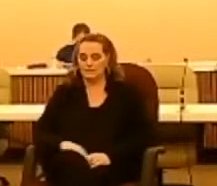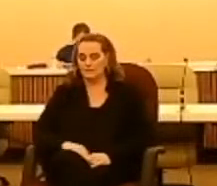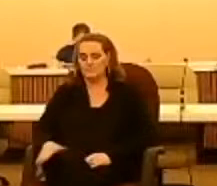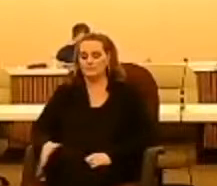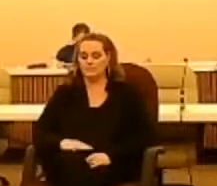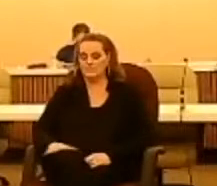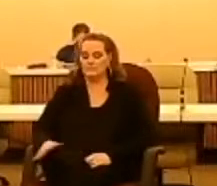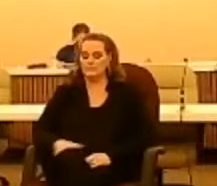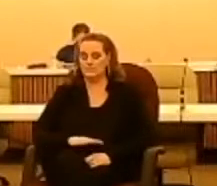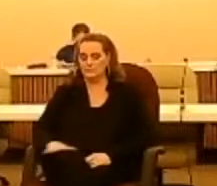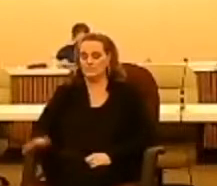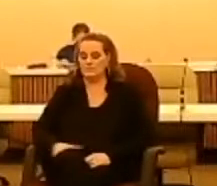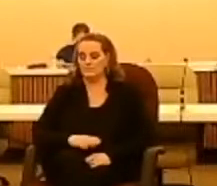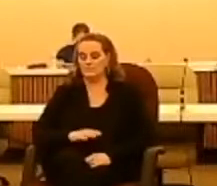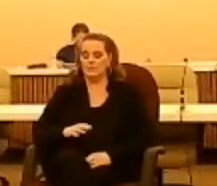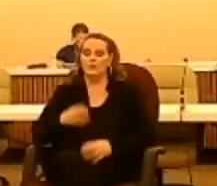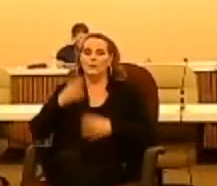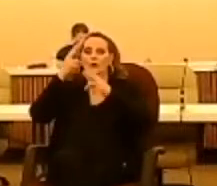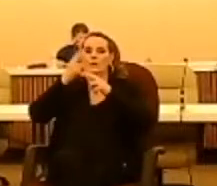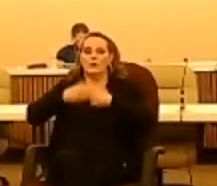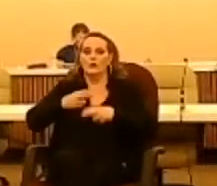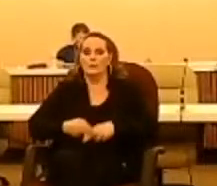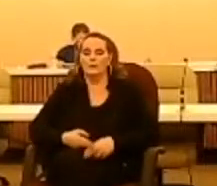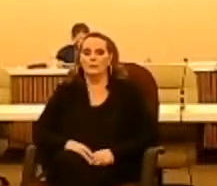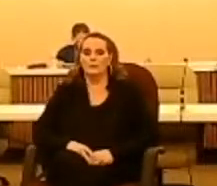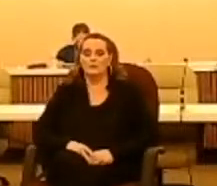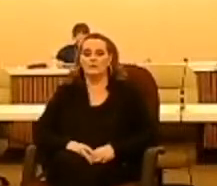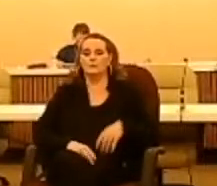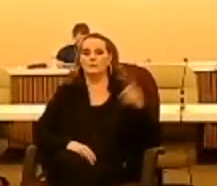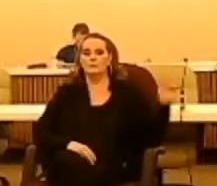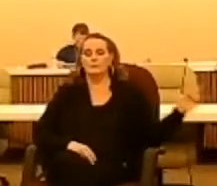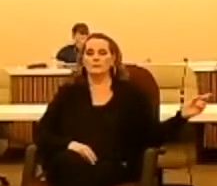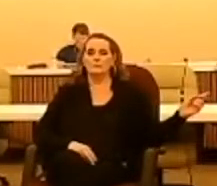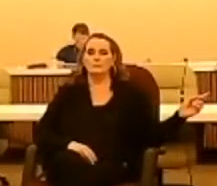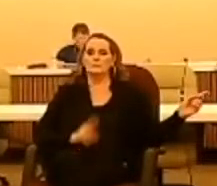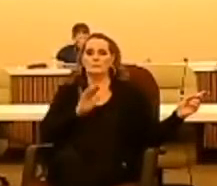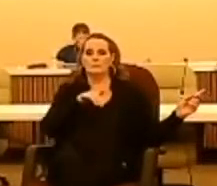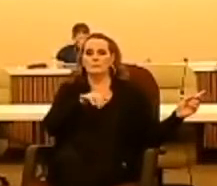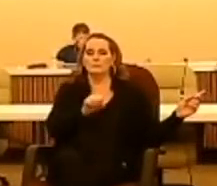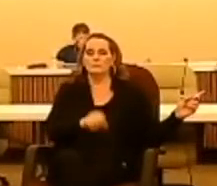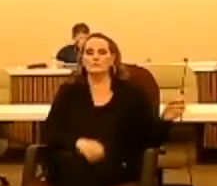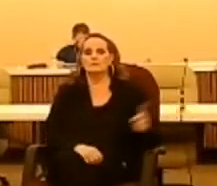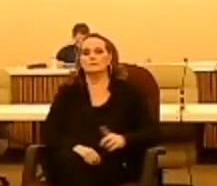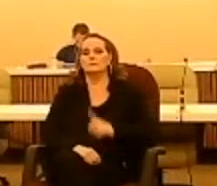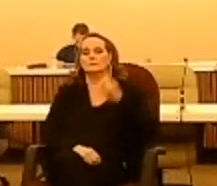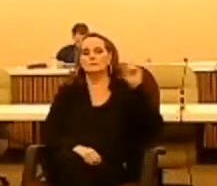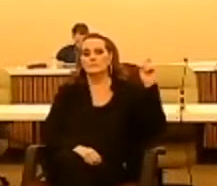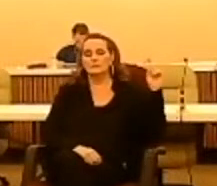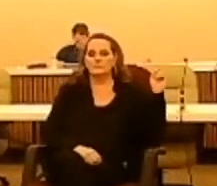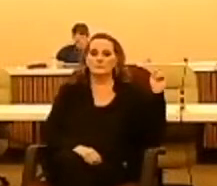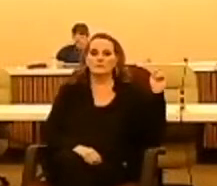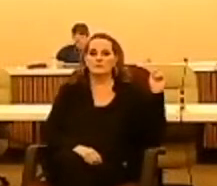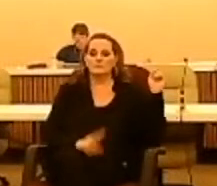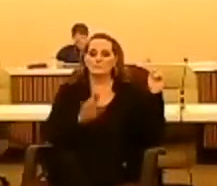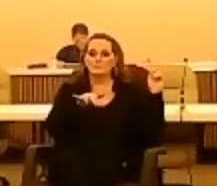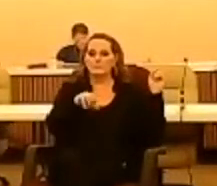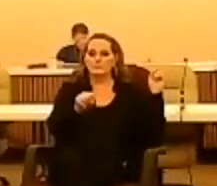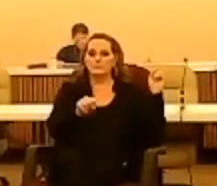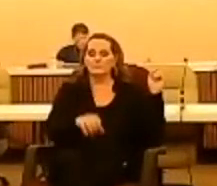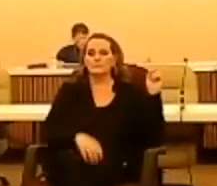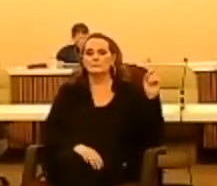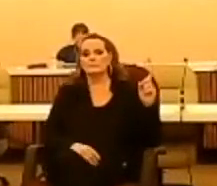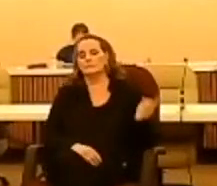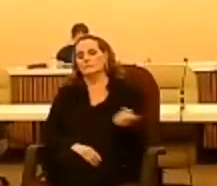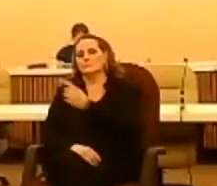Hearing none, please call the roll. Councilmember Barley, Aye. Councilmember Stafford,